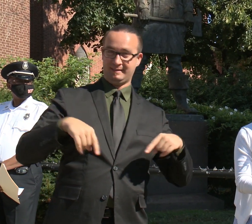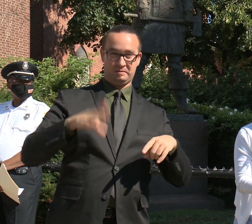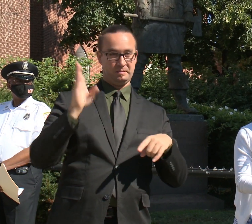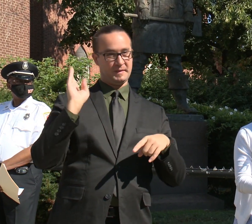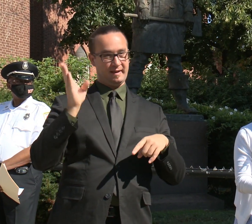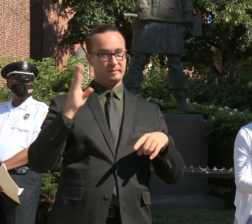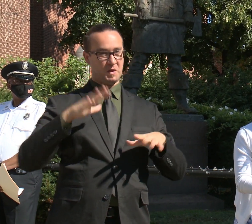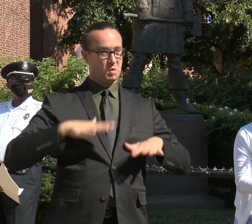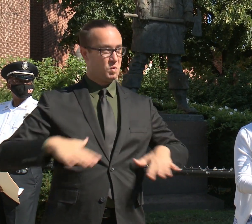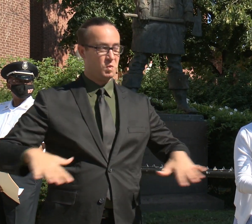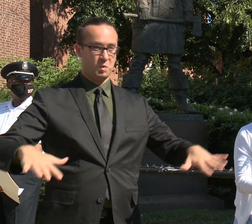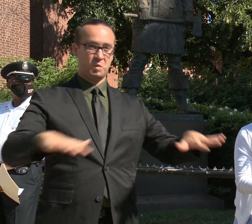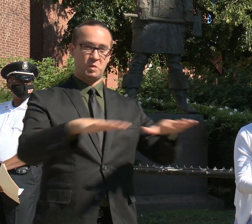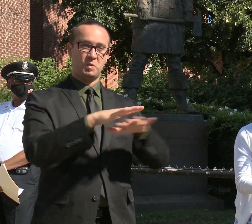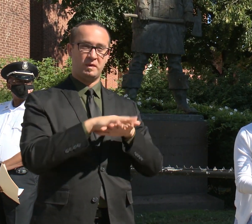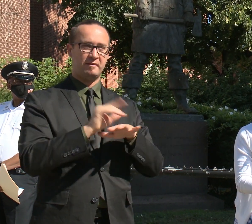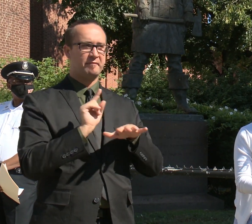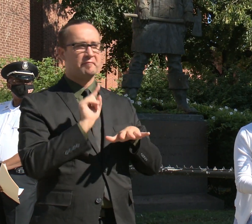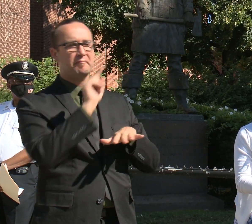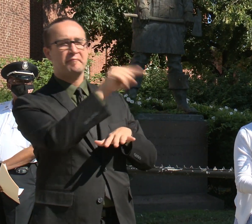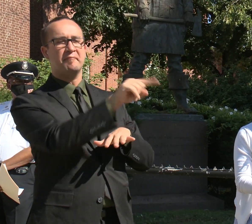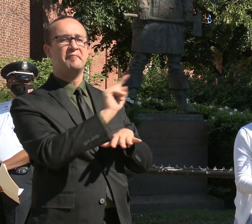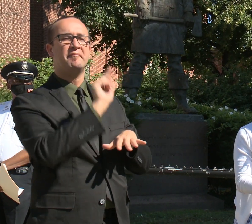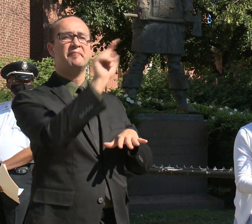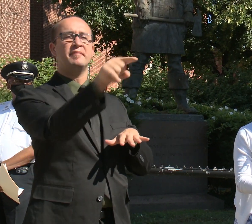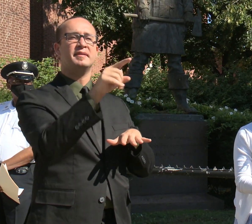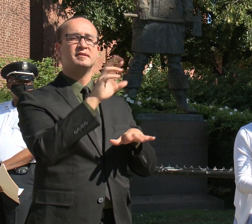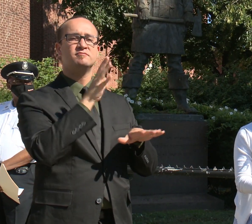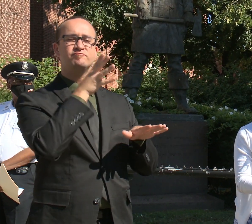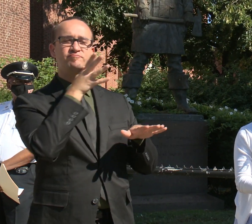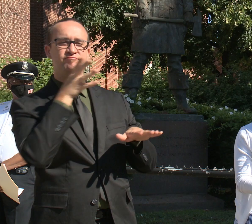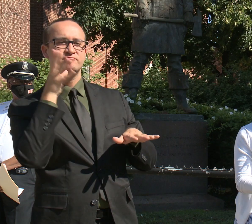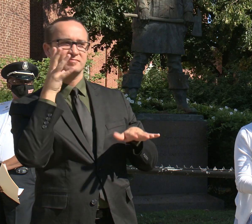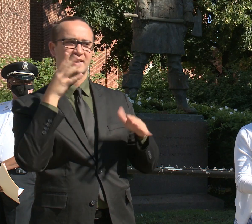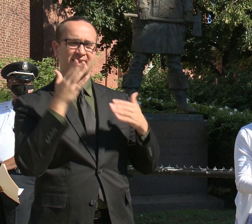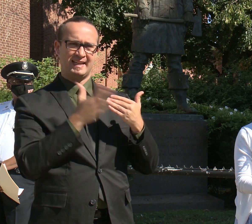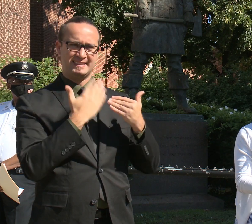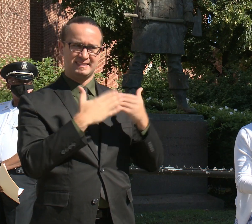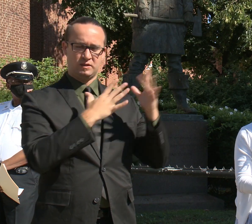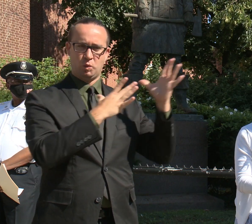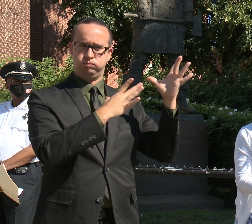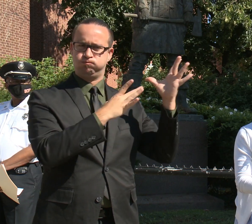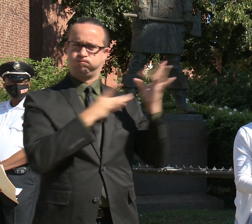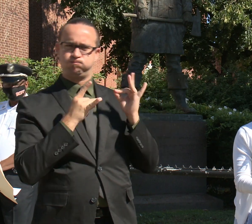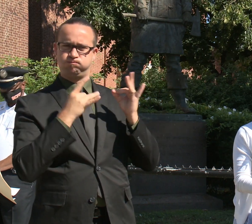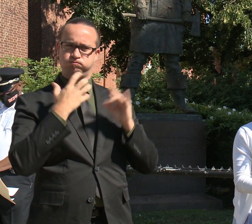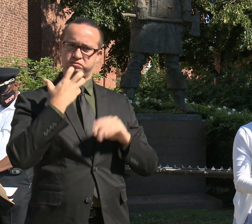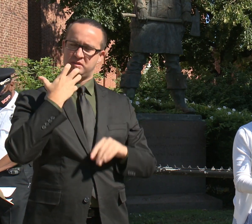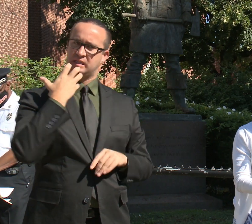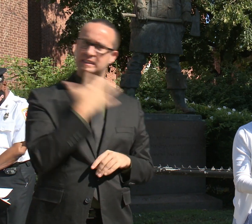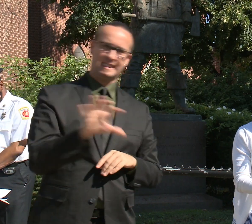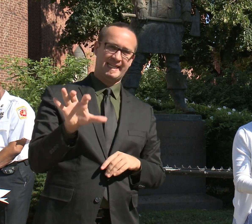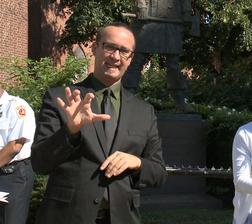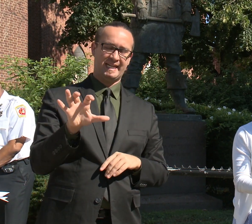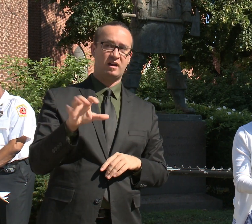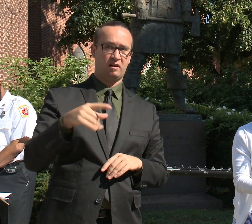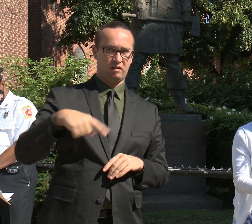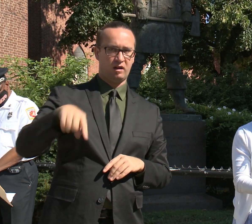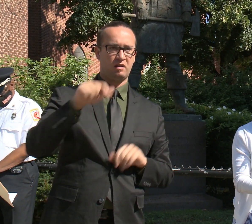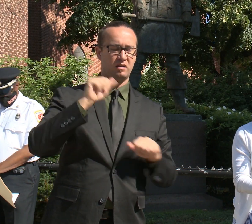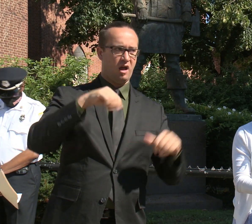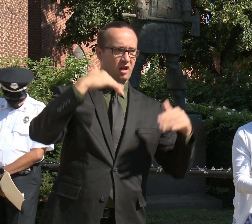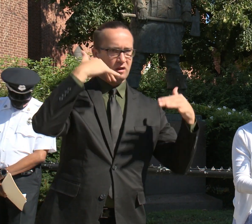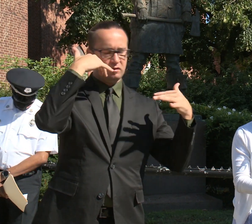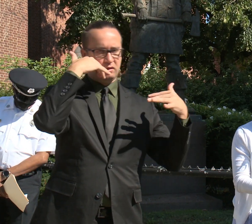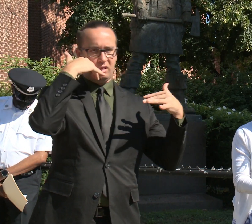because of the many surfaces that retain heat. Heat islands can worsen the impact of extreme heat, particularly for the young,